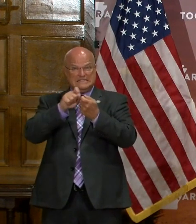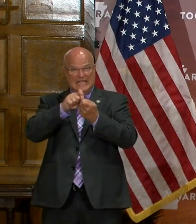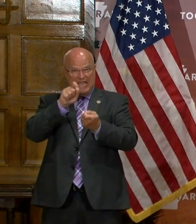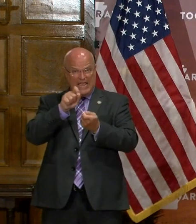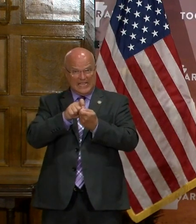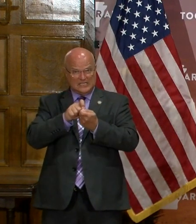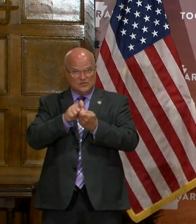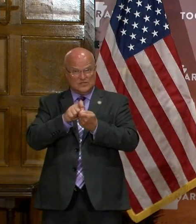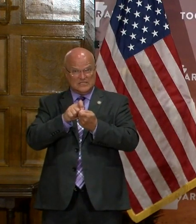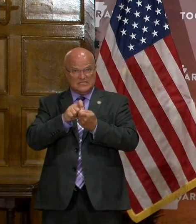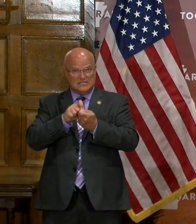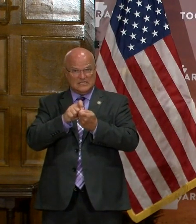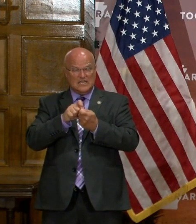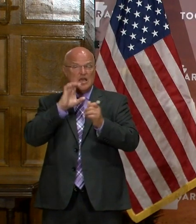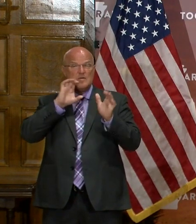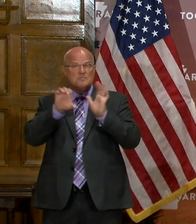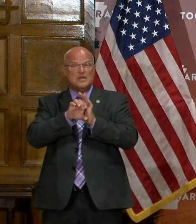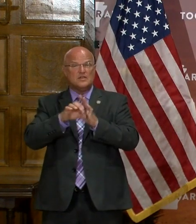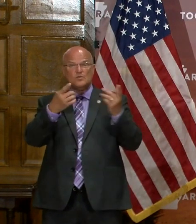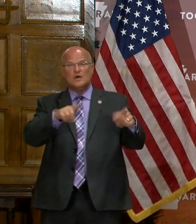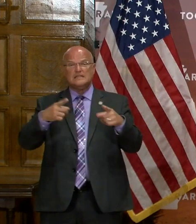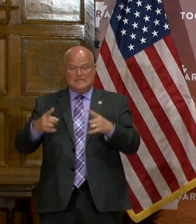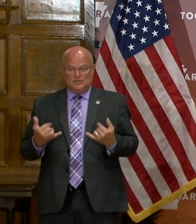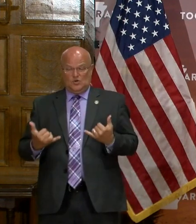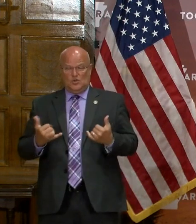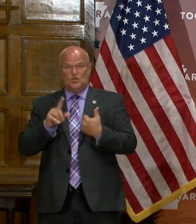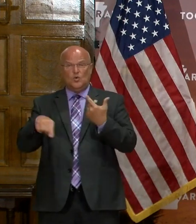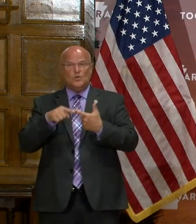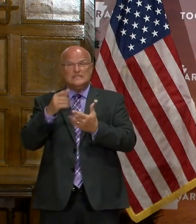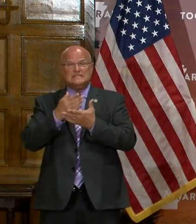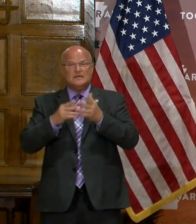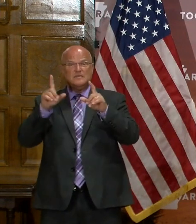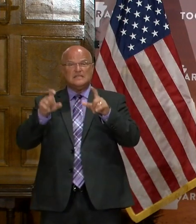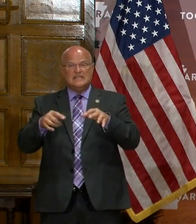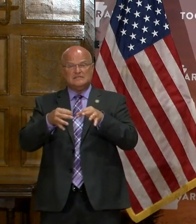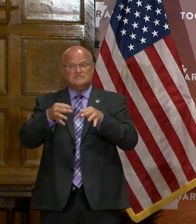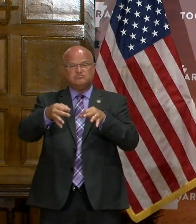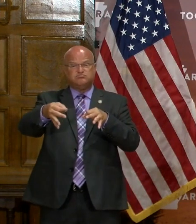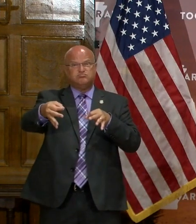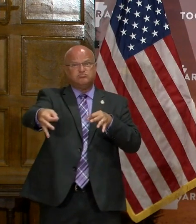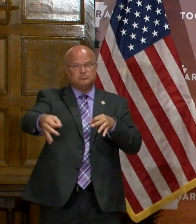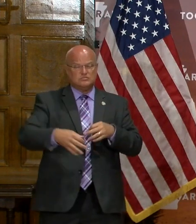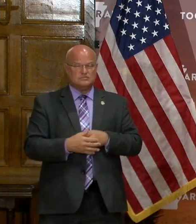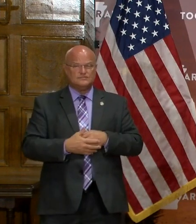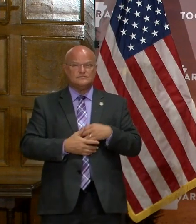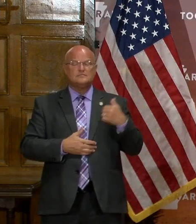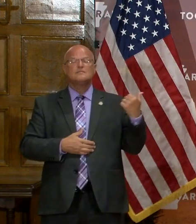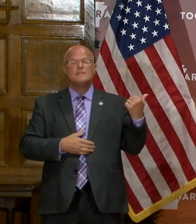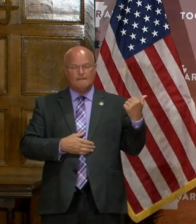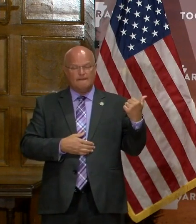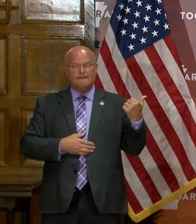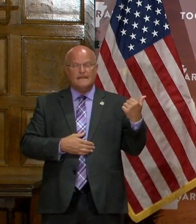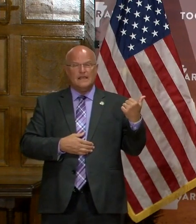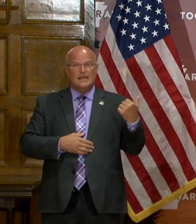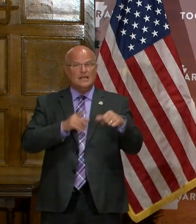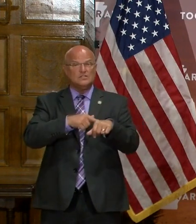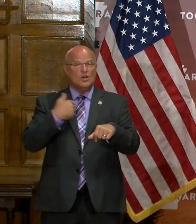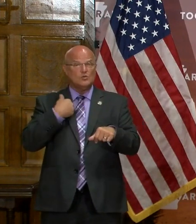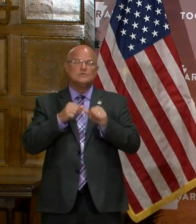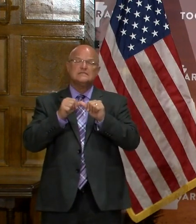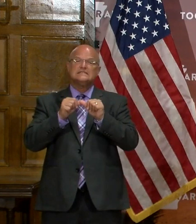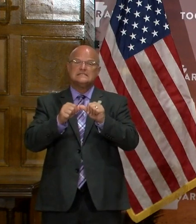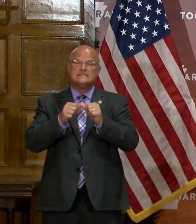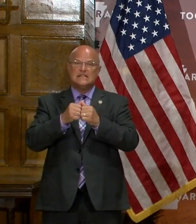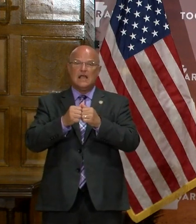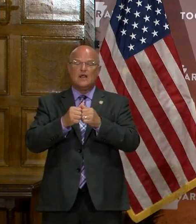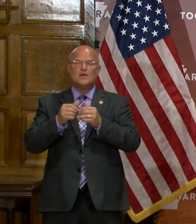accurate picture of what's happening currently when some of these tests are so delayed? Well, as long as we're